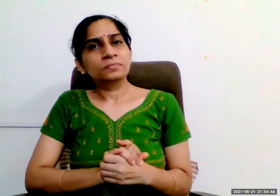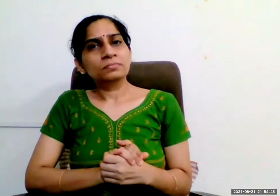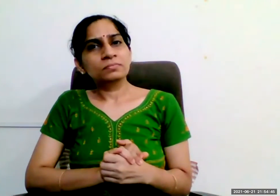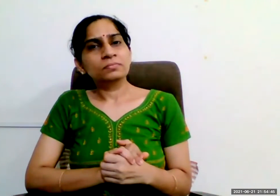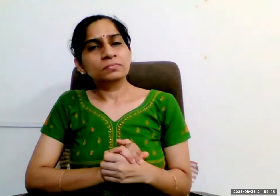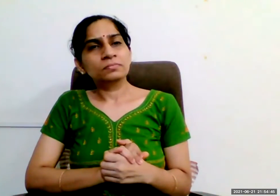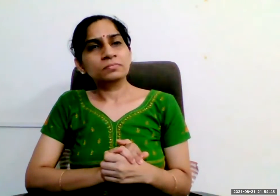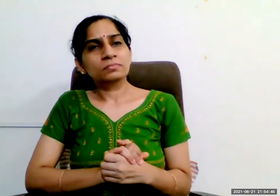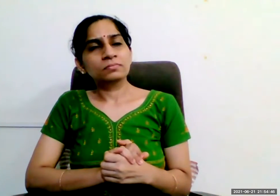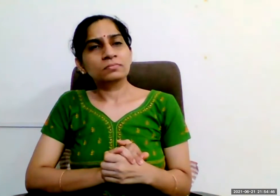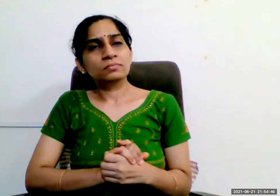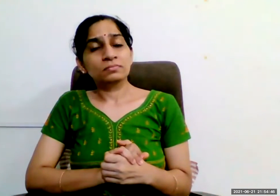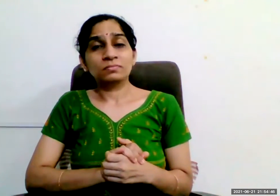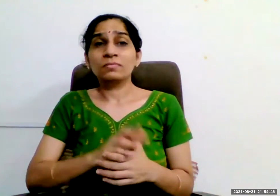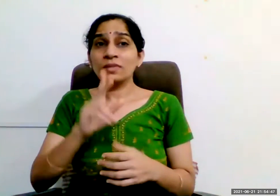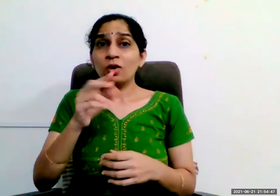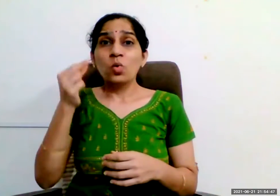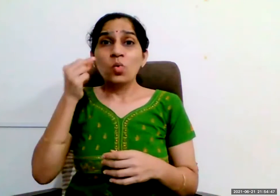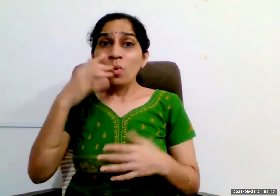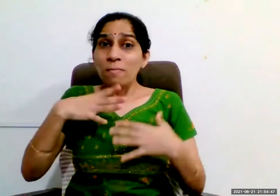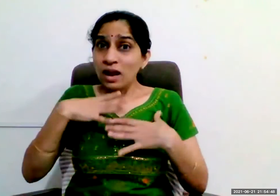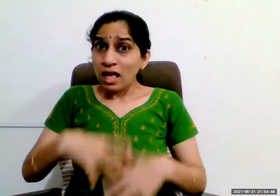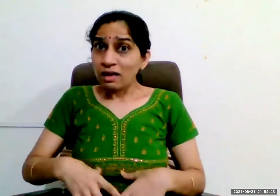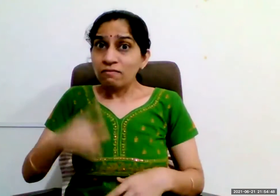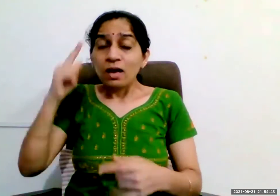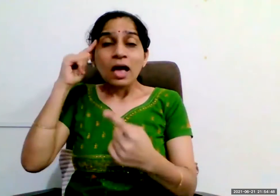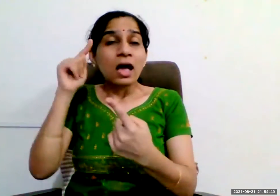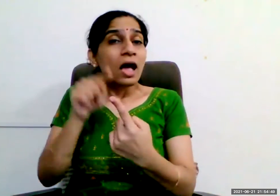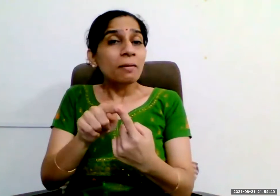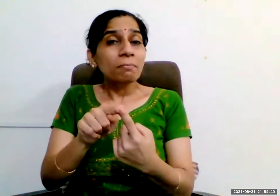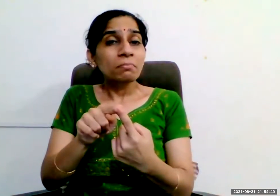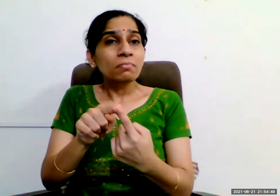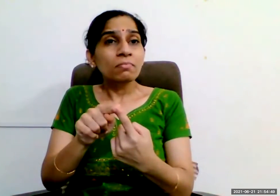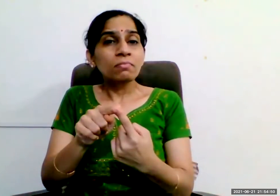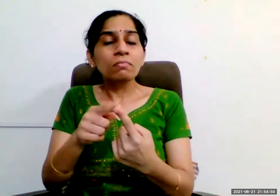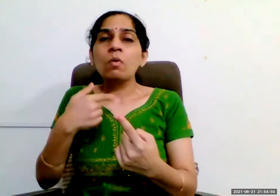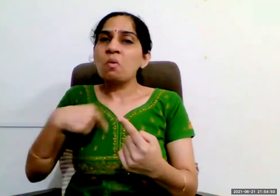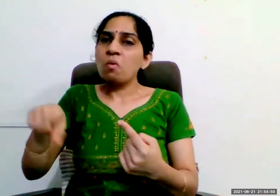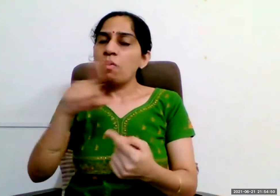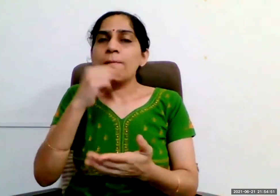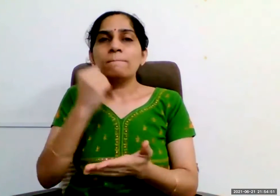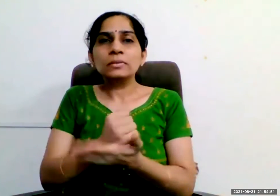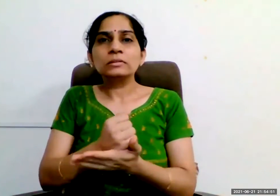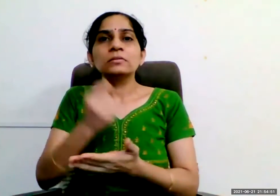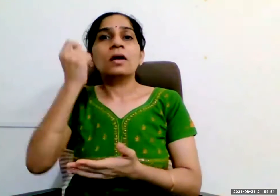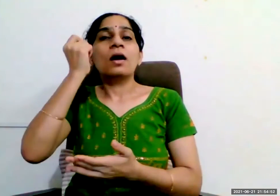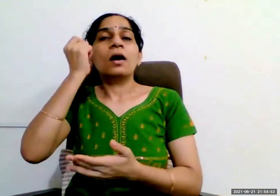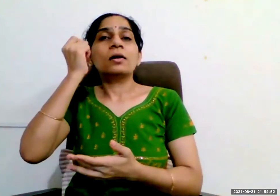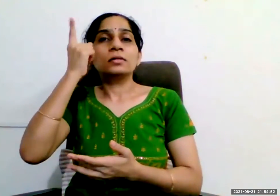So the human life, the purpose of human life is to realize God and to